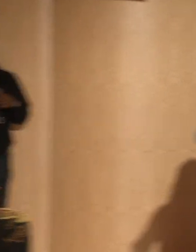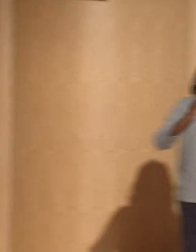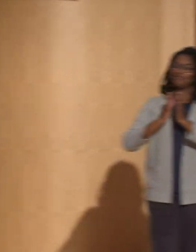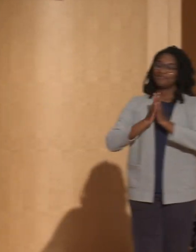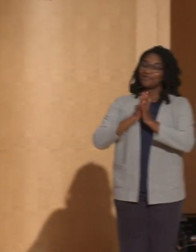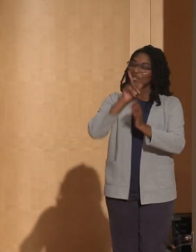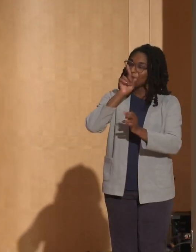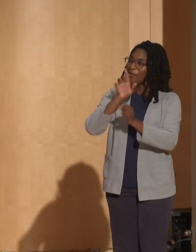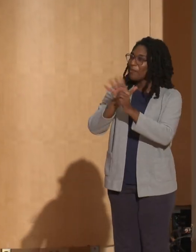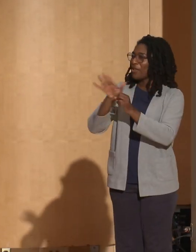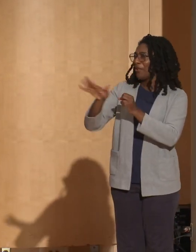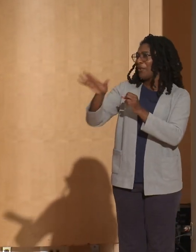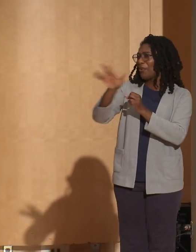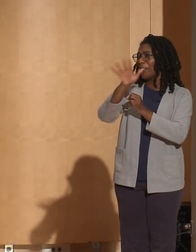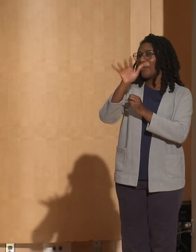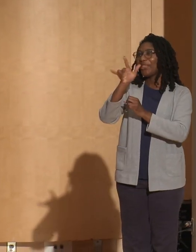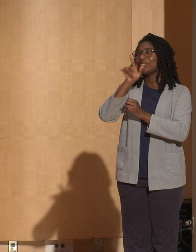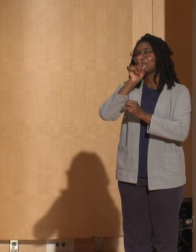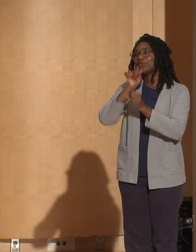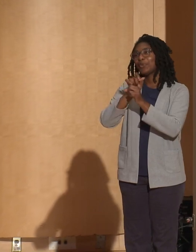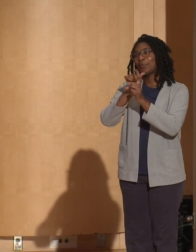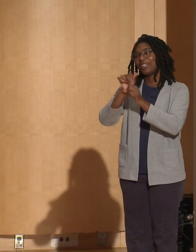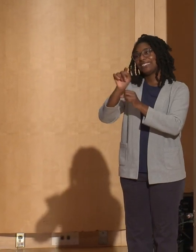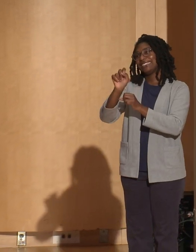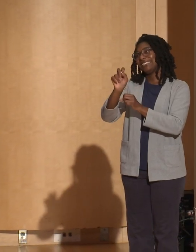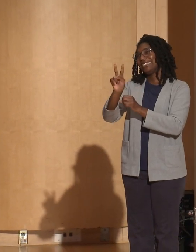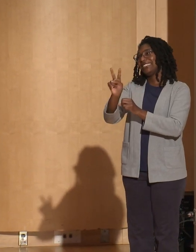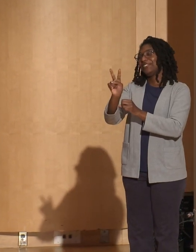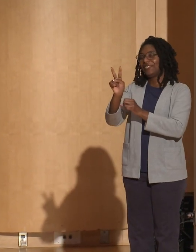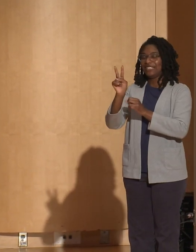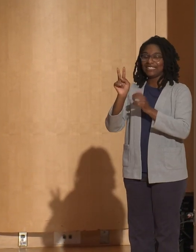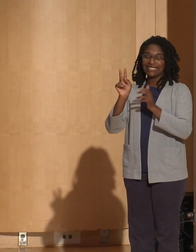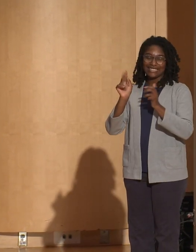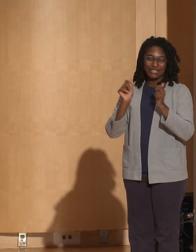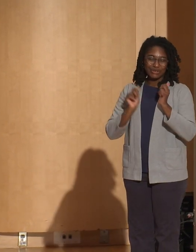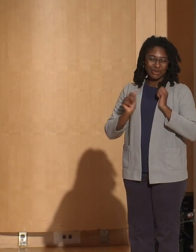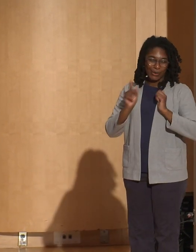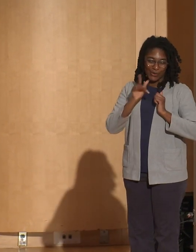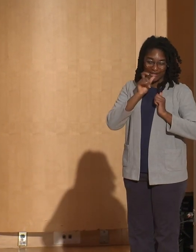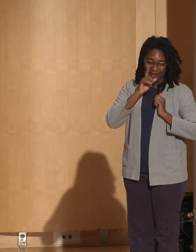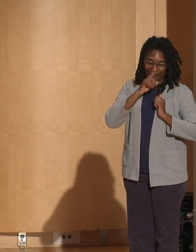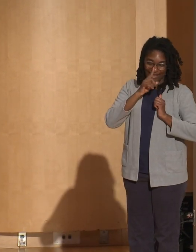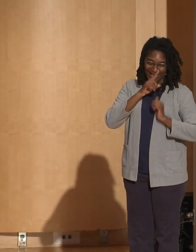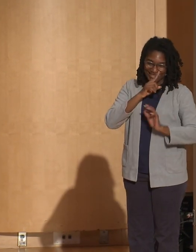I promise you all, this is a real TV station, not one of the fake ones we have.